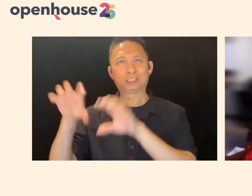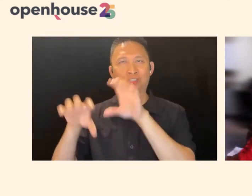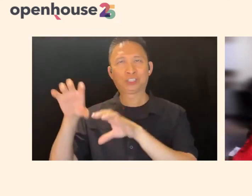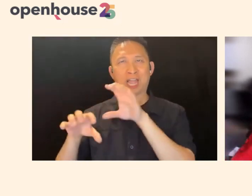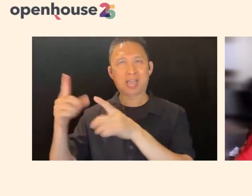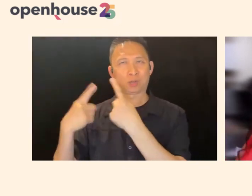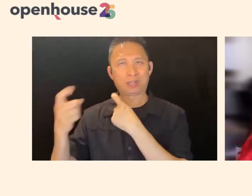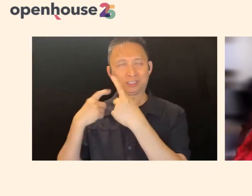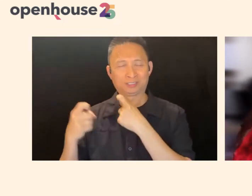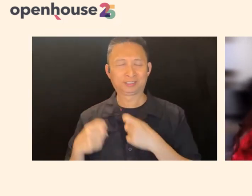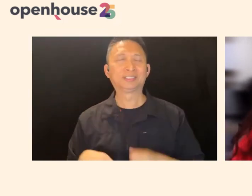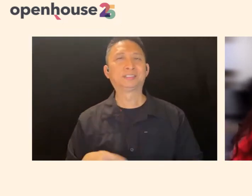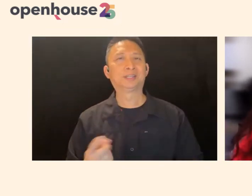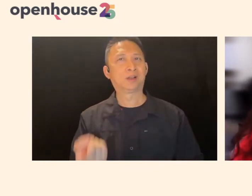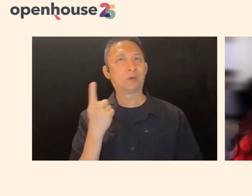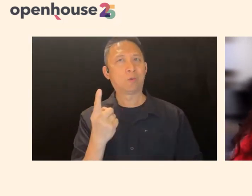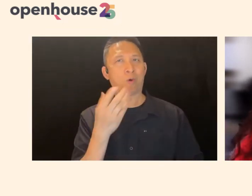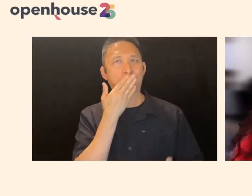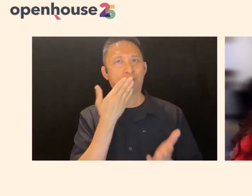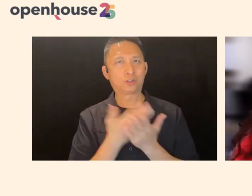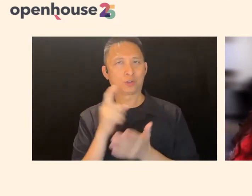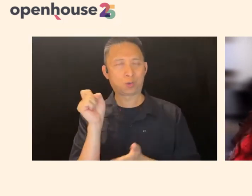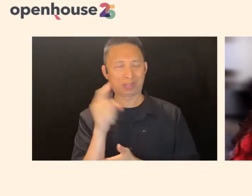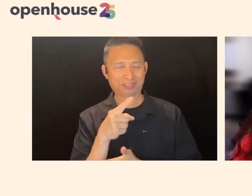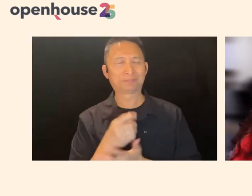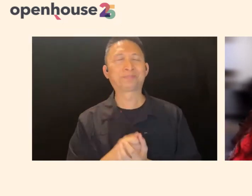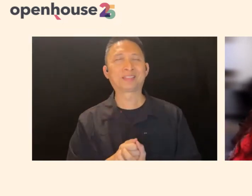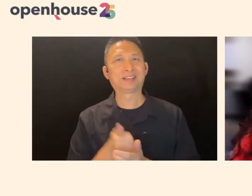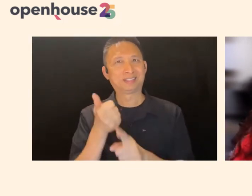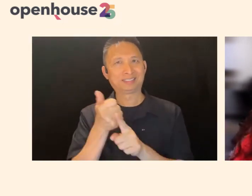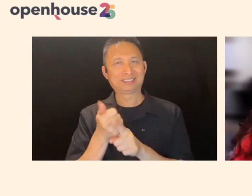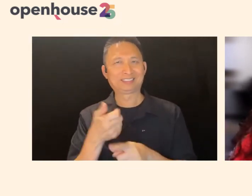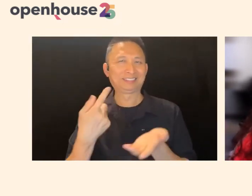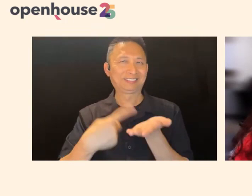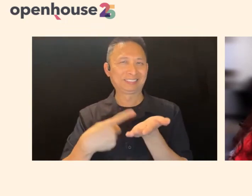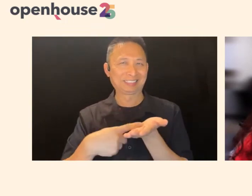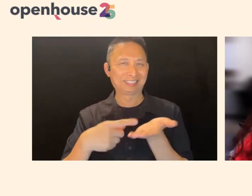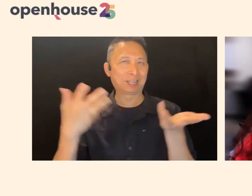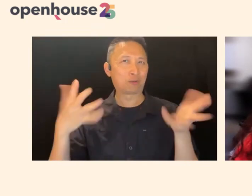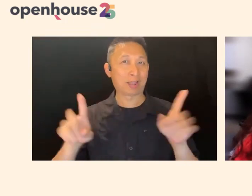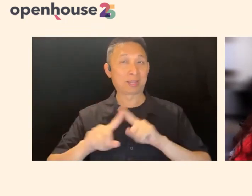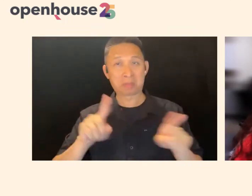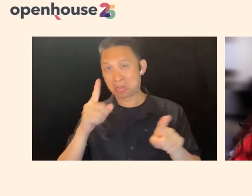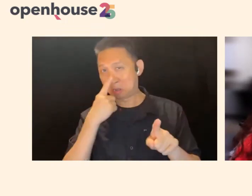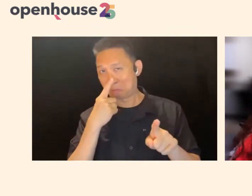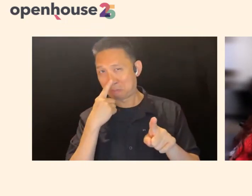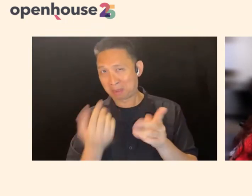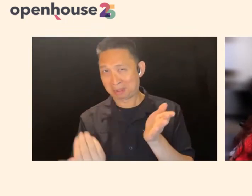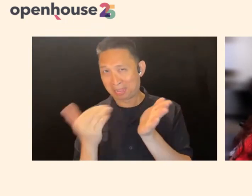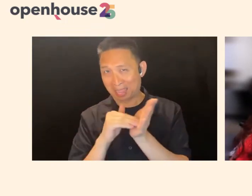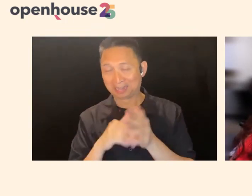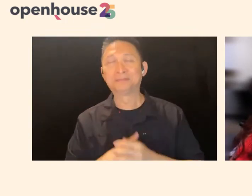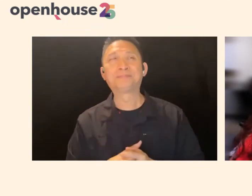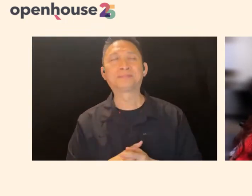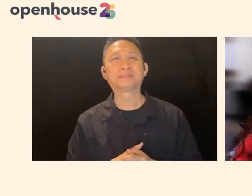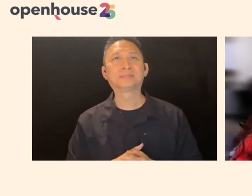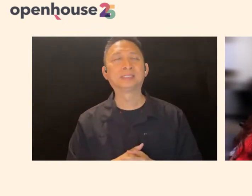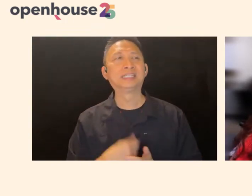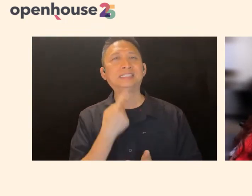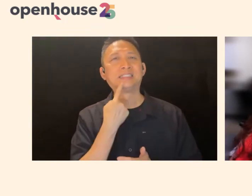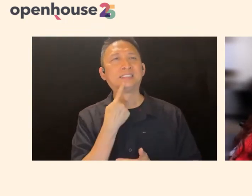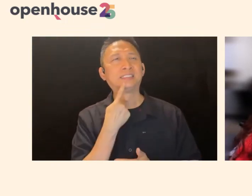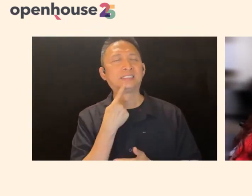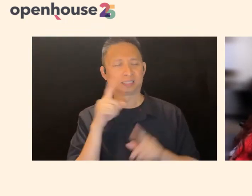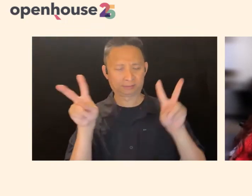had a really insightful question about, and you actually did touch on this, but of course, please, if you don't mind reiterating, why Mhm. is the age